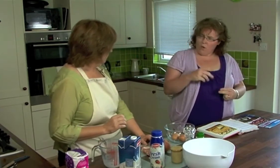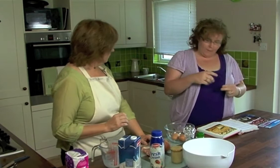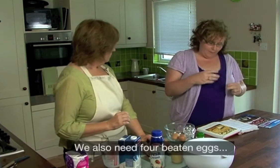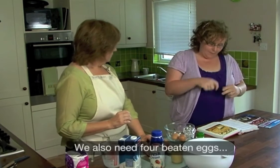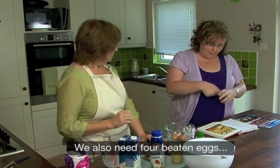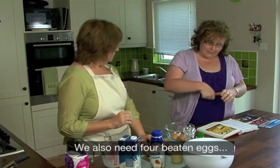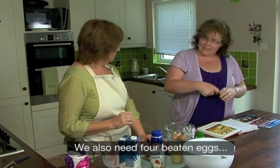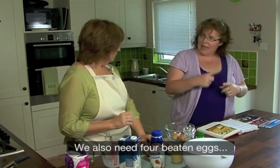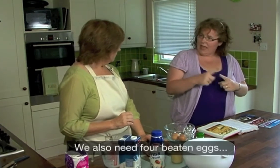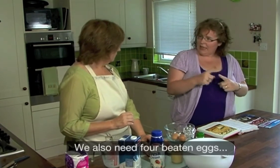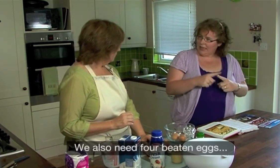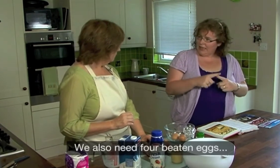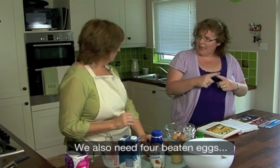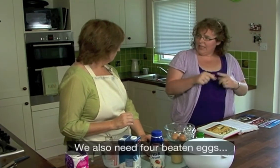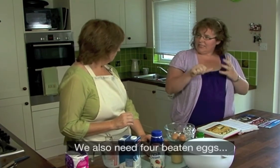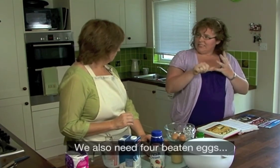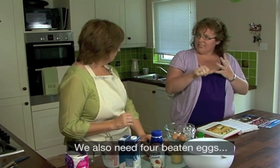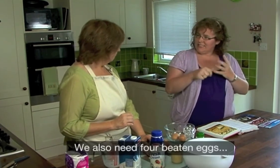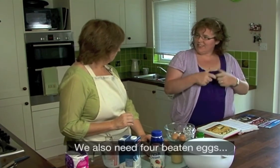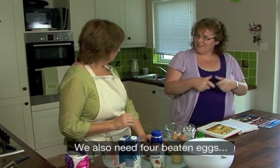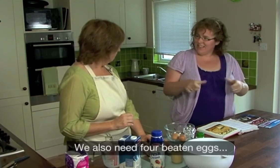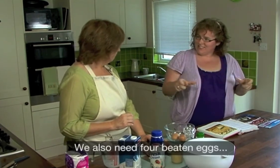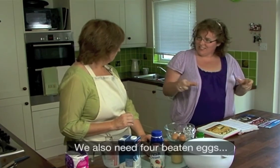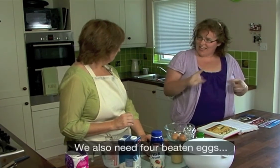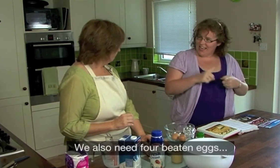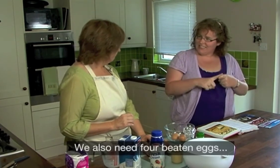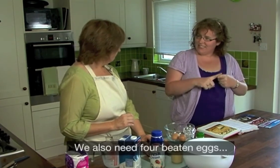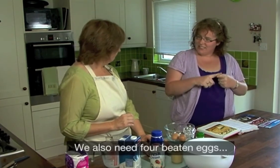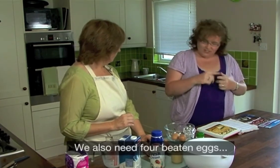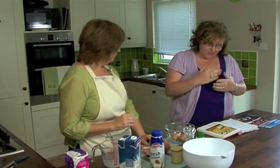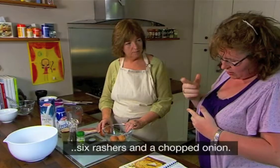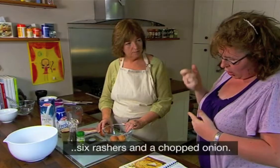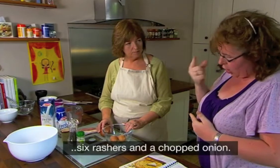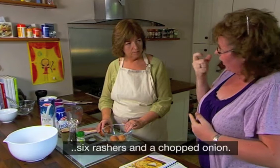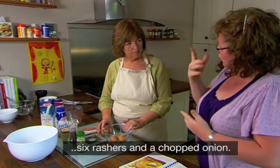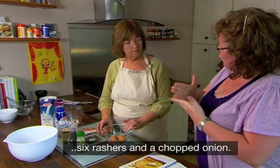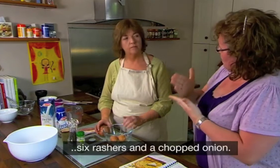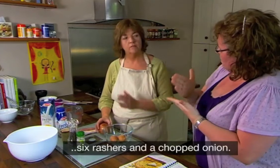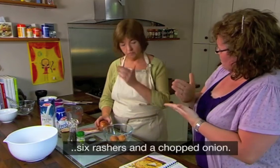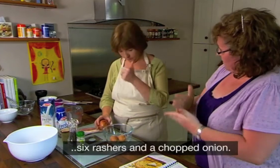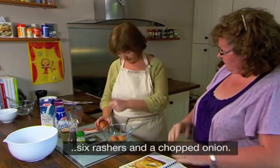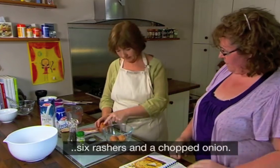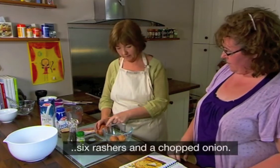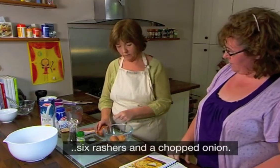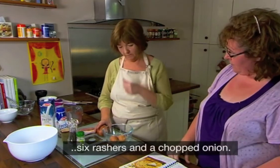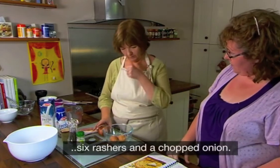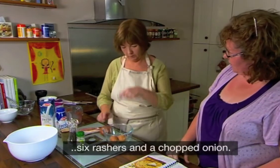We also need 4 beaten eggs, 6 rashers, and a chopped